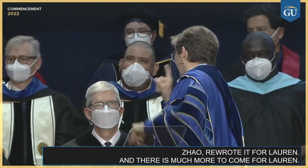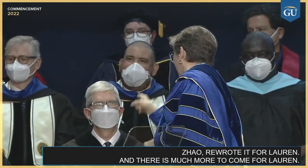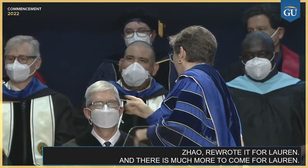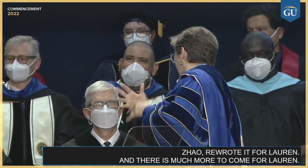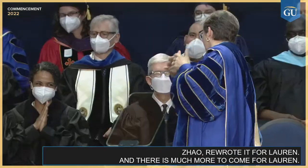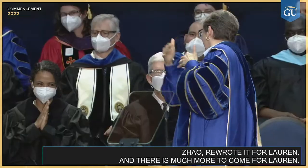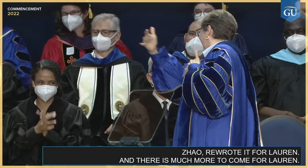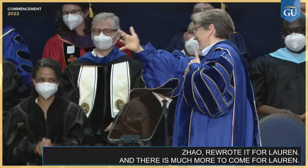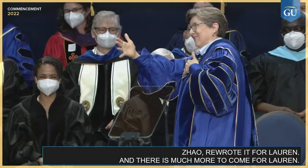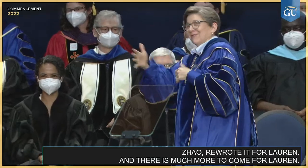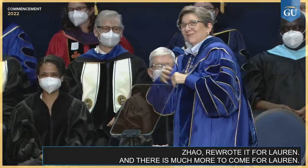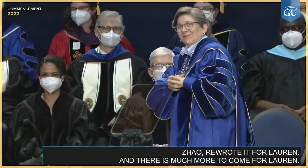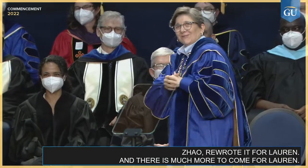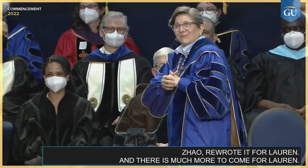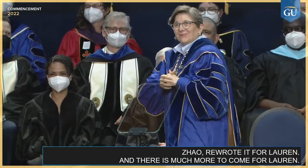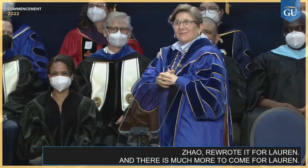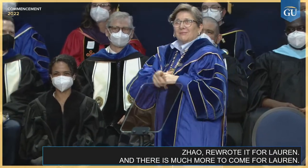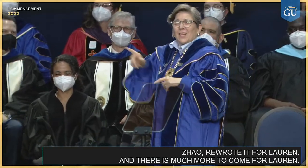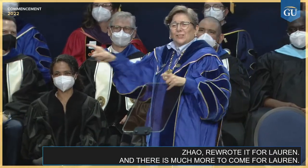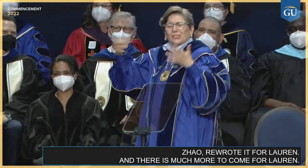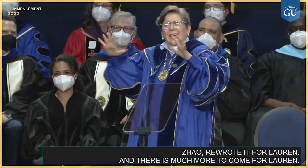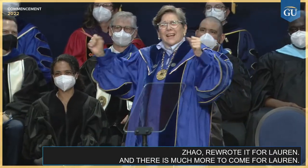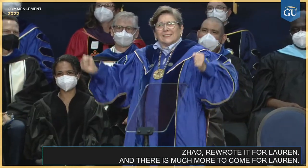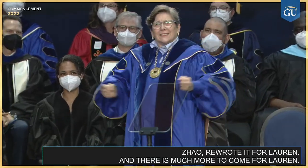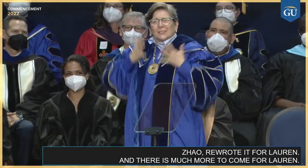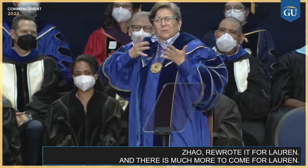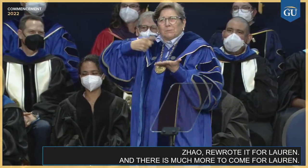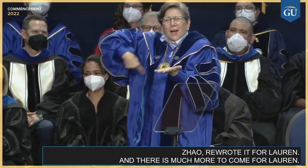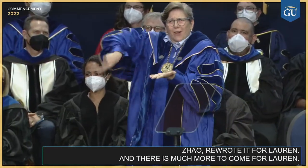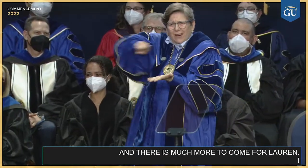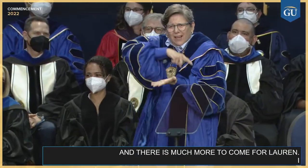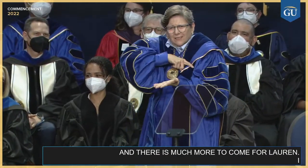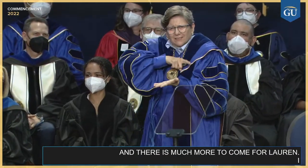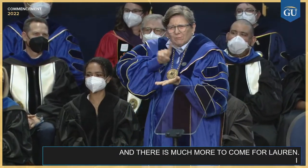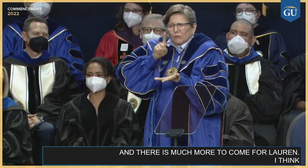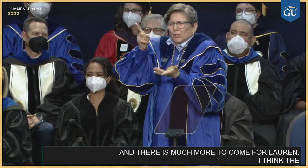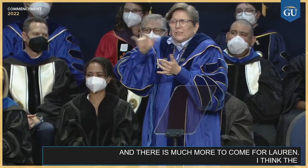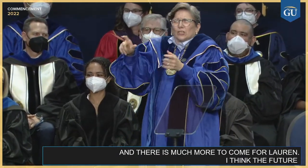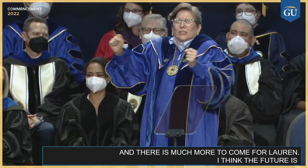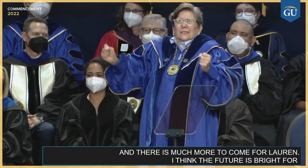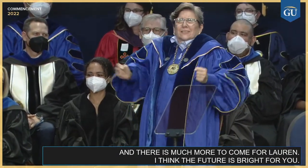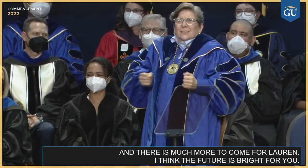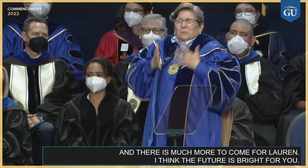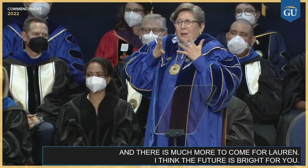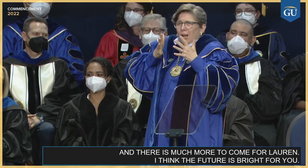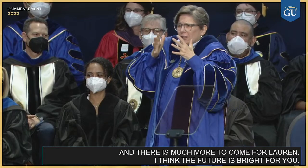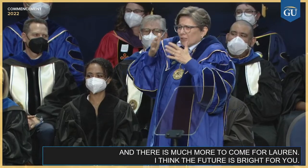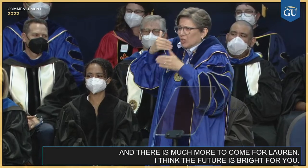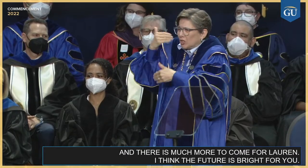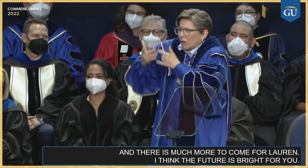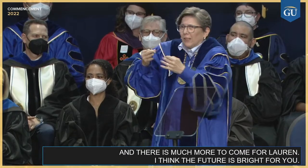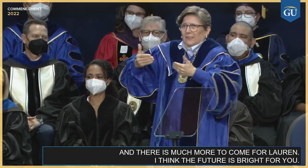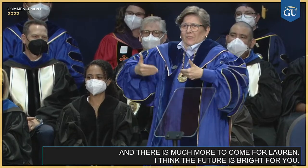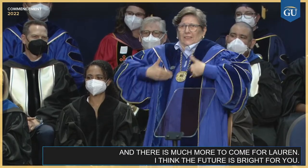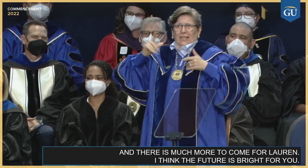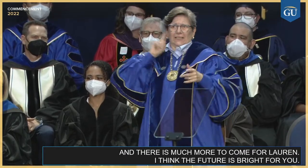I think the future is bright for you. She has inspired us, just as she continues to